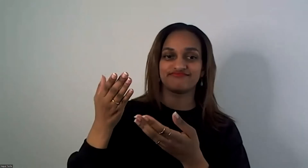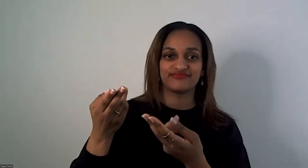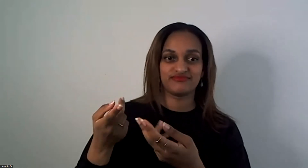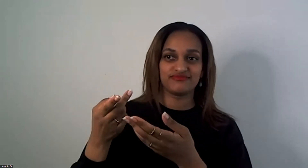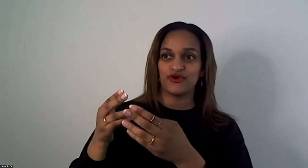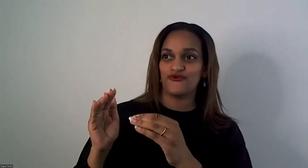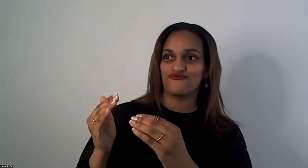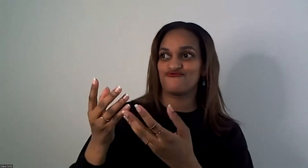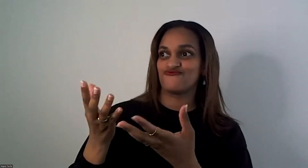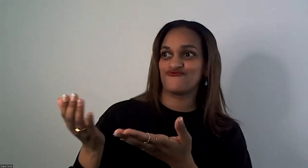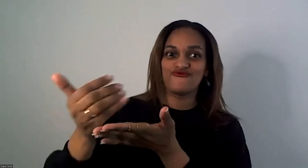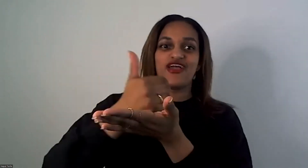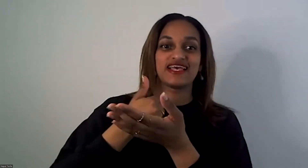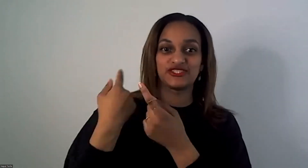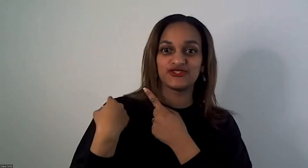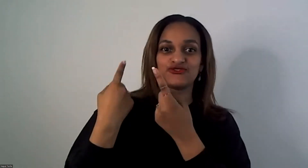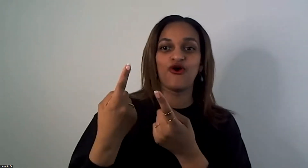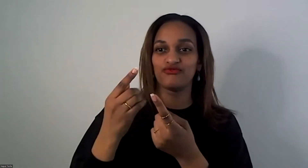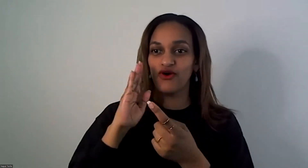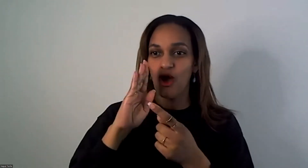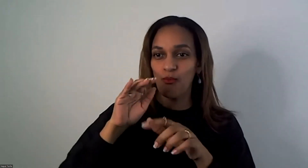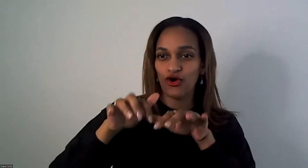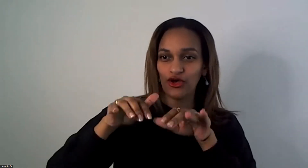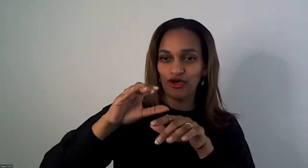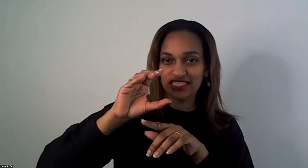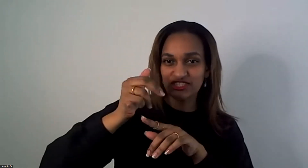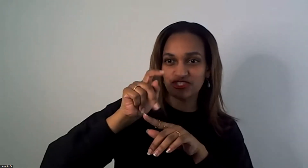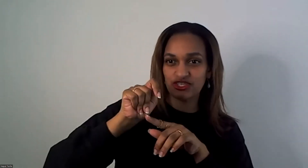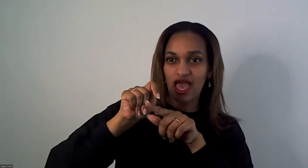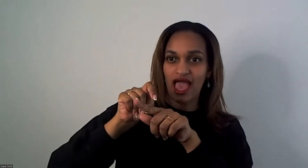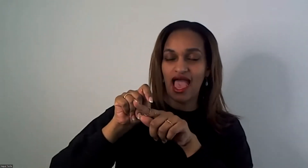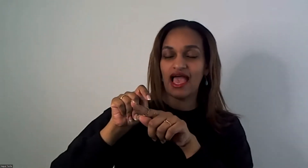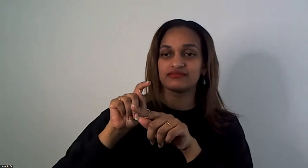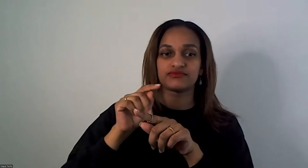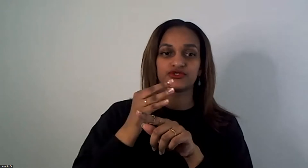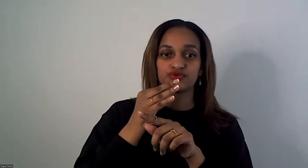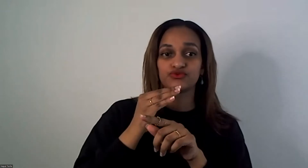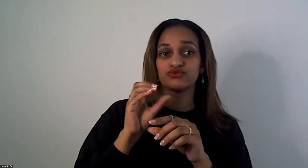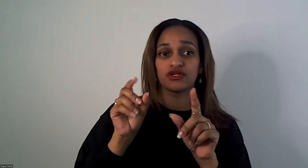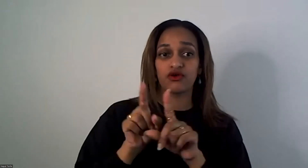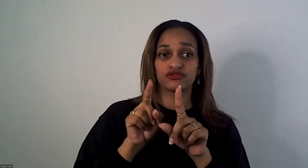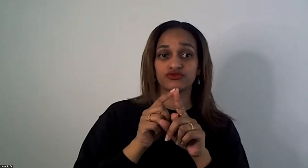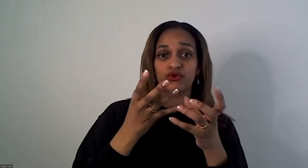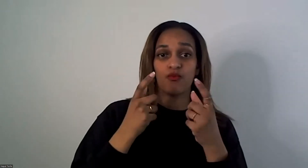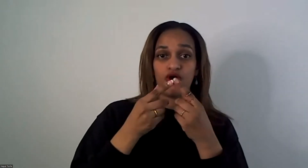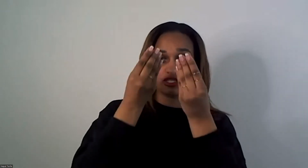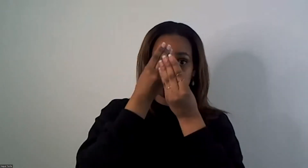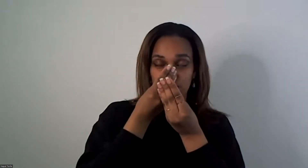The amount that we've raised so far We're putting it in the chat. We'll put it